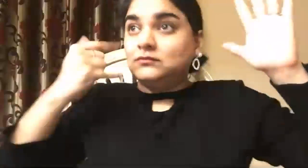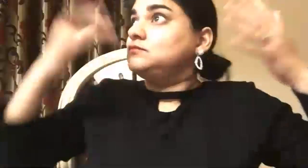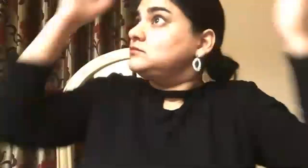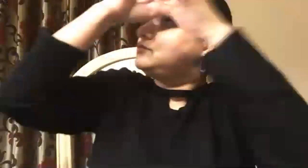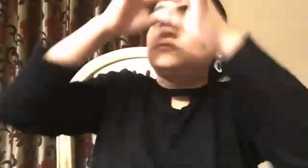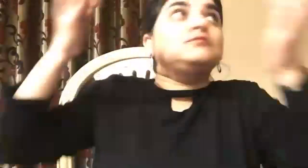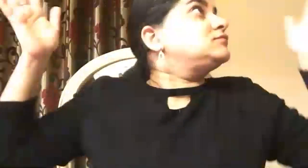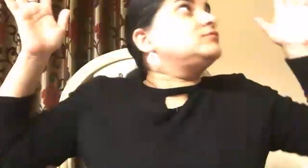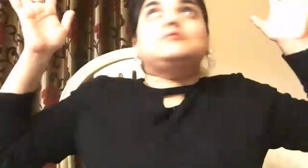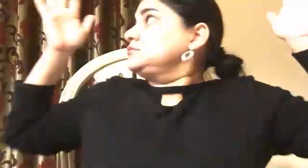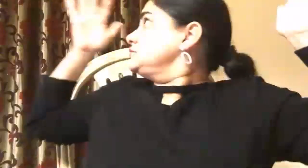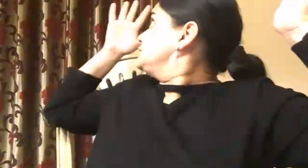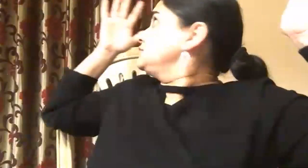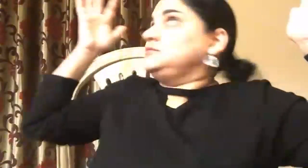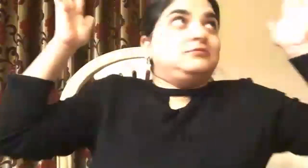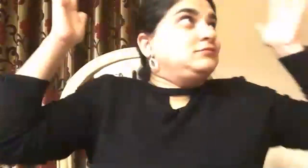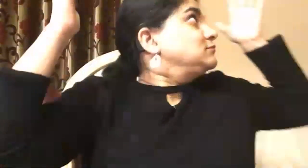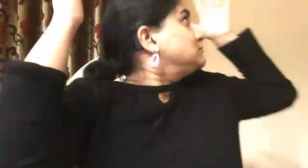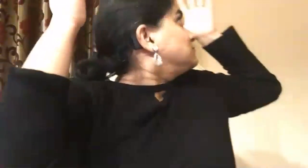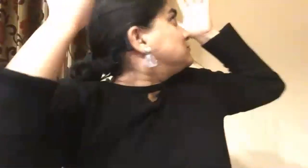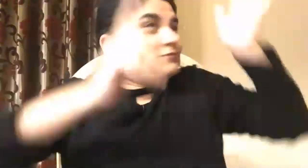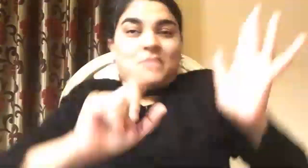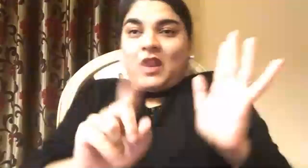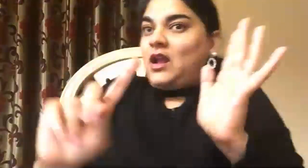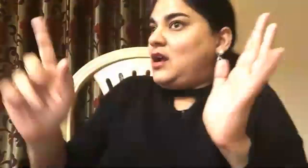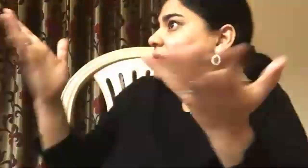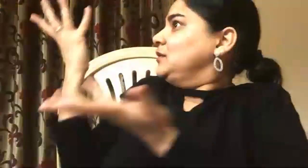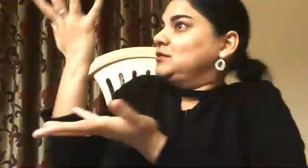blind, and they are unaware of what's going on around them.